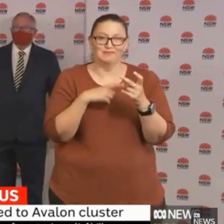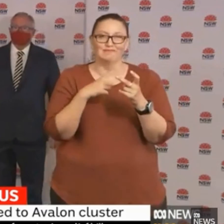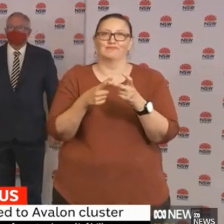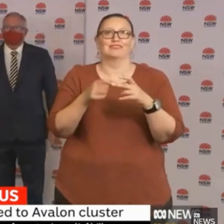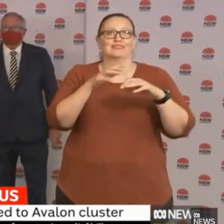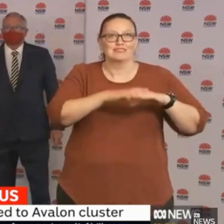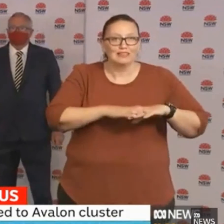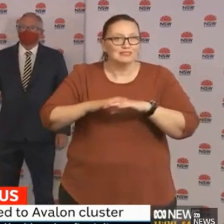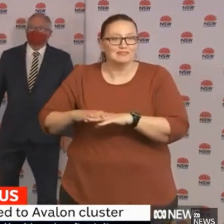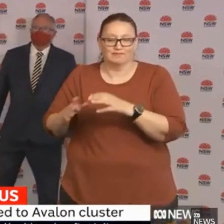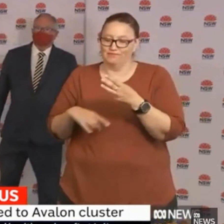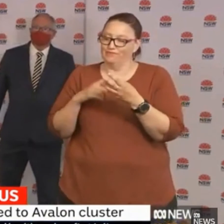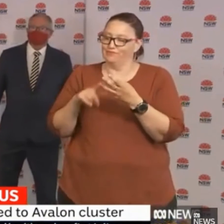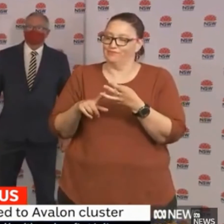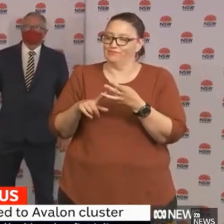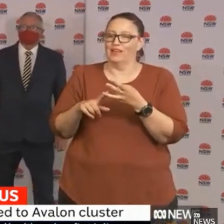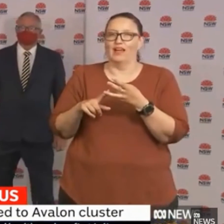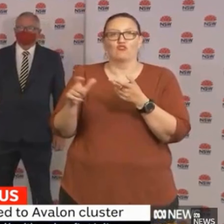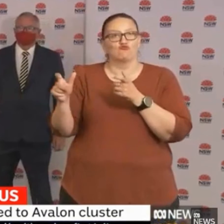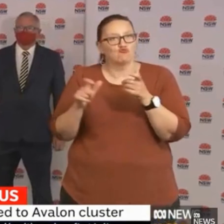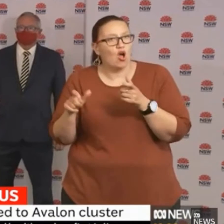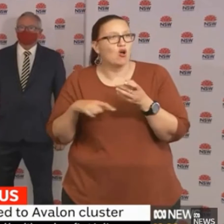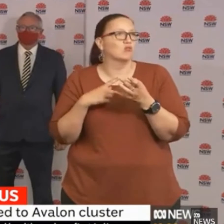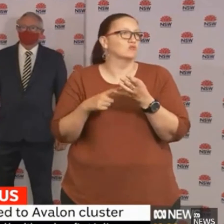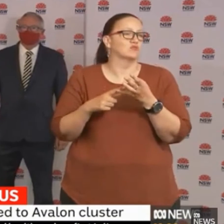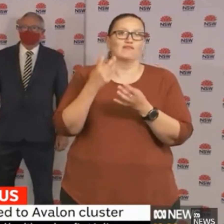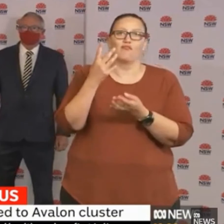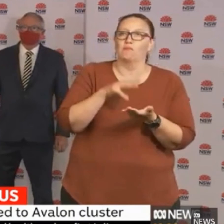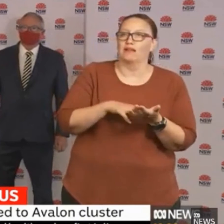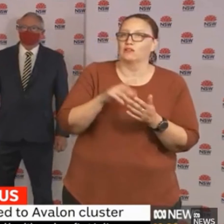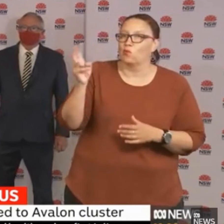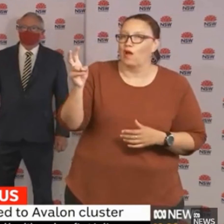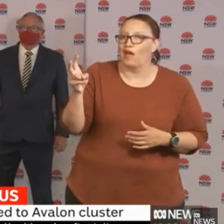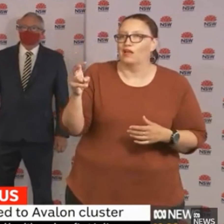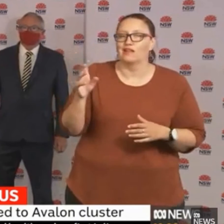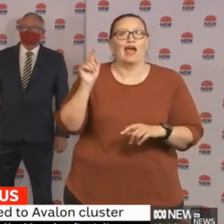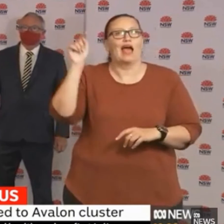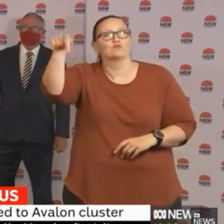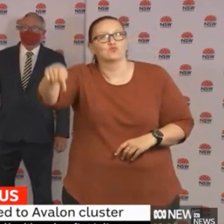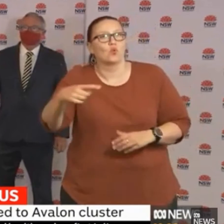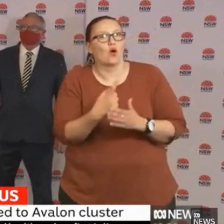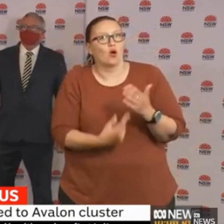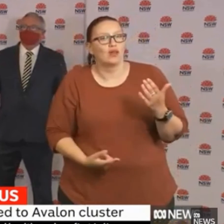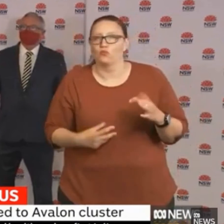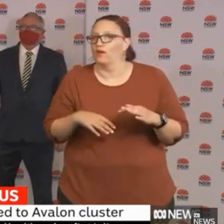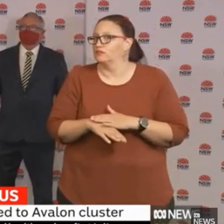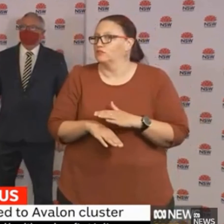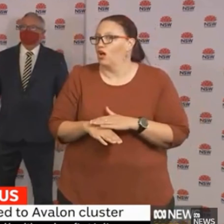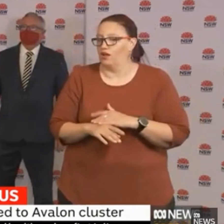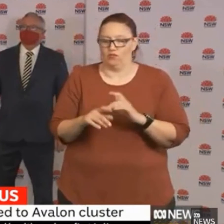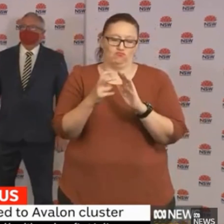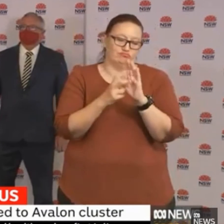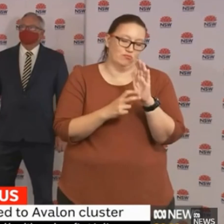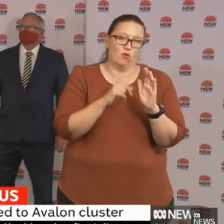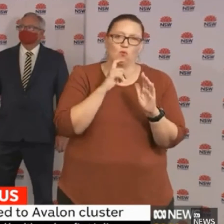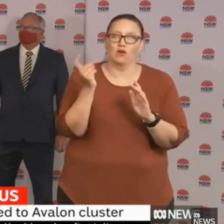per person requirements, the outdoor settings, obviously, no indoor settings, controlled seated ticketed events with good records of